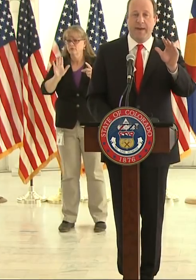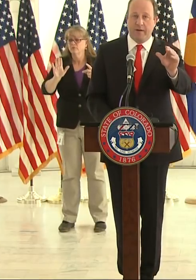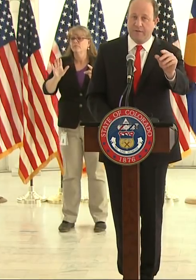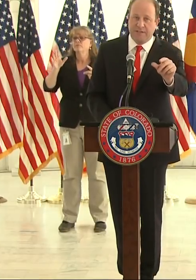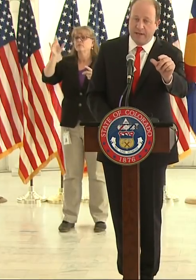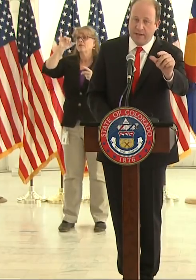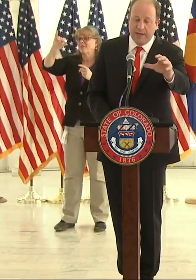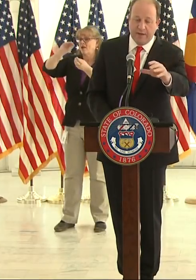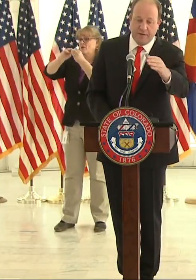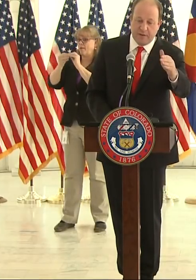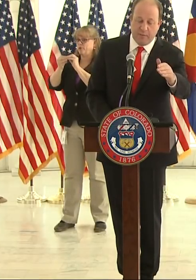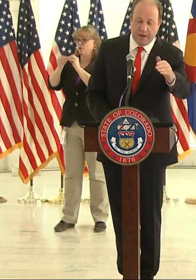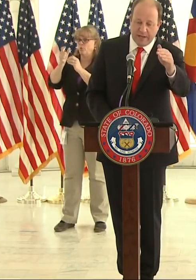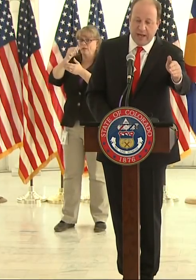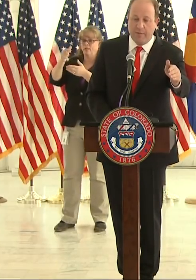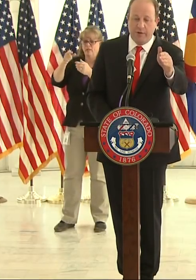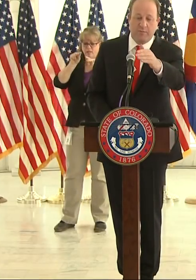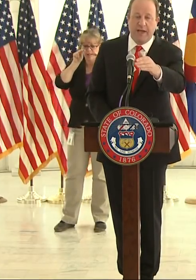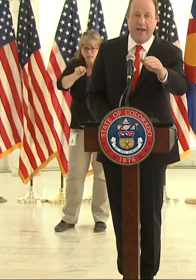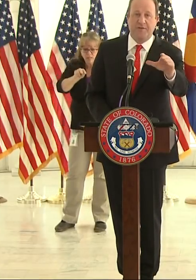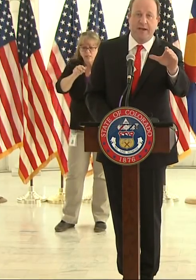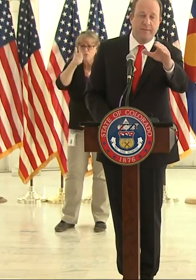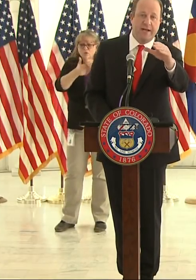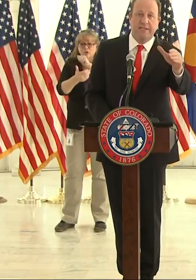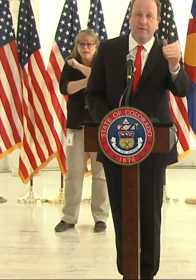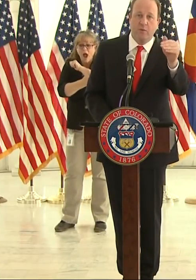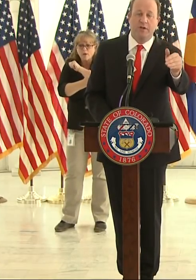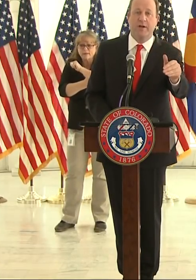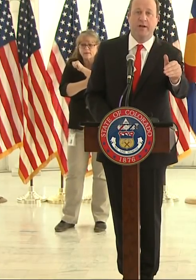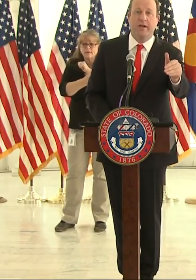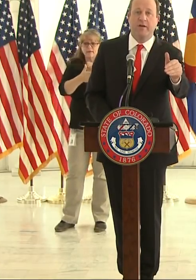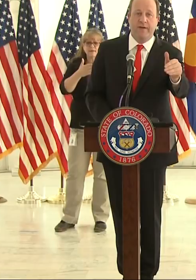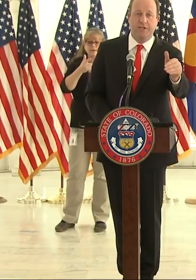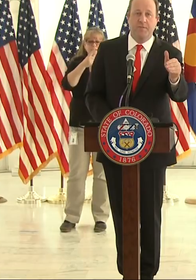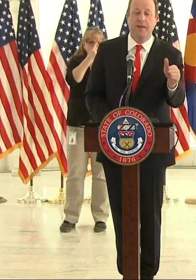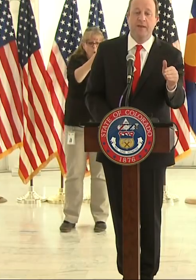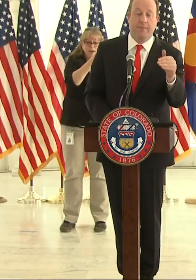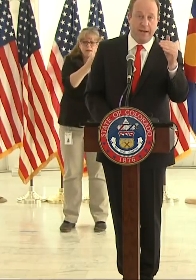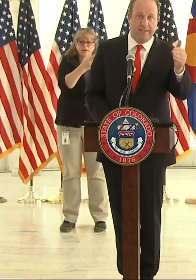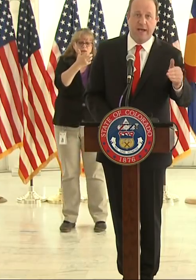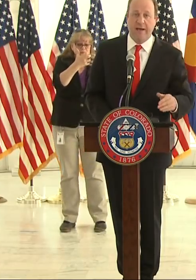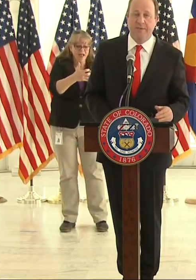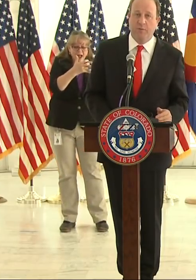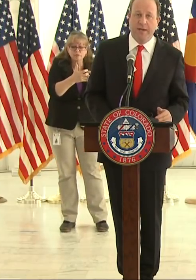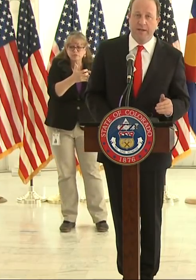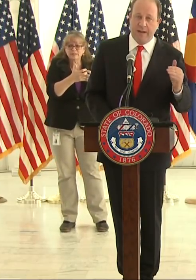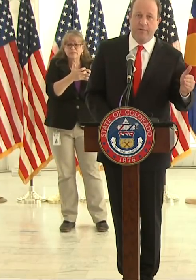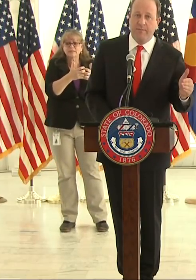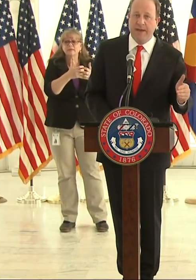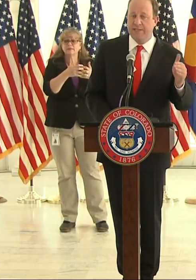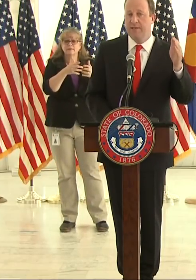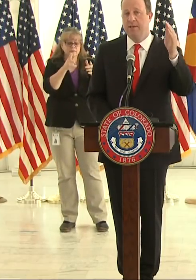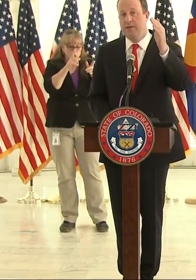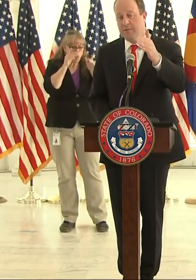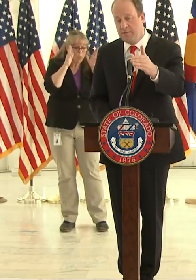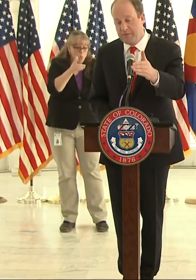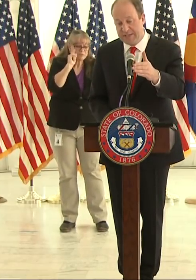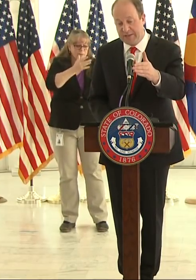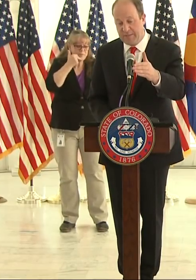countywide, it would be better if it's done if there's an outbreak in a neighborhood or a plant, right? I mean, that's an even more targeted intervention. But it's times it will be